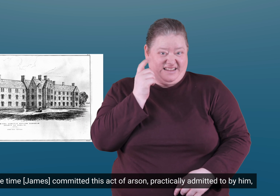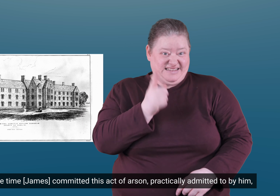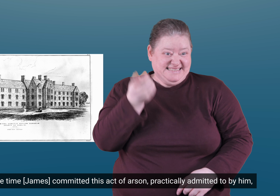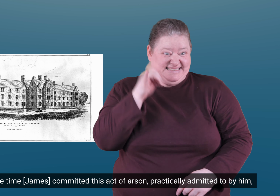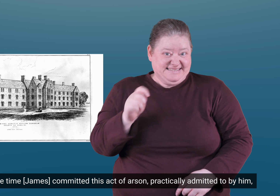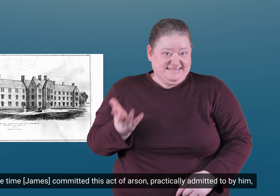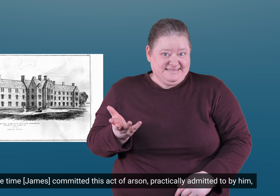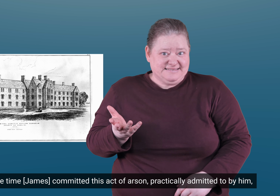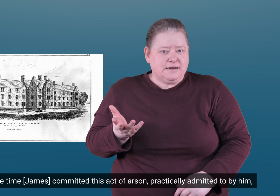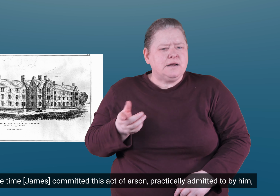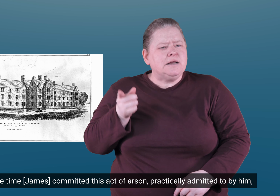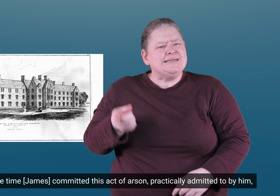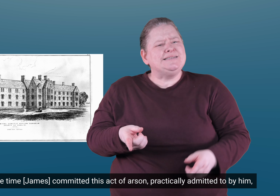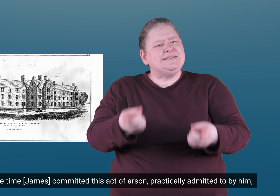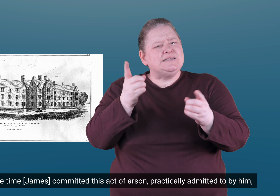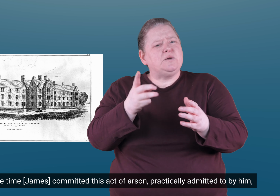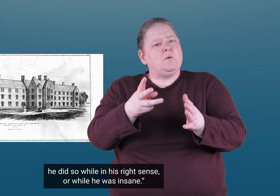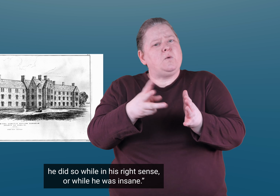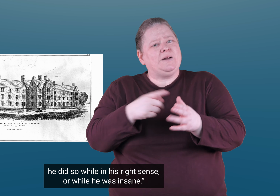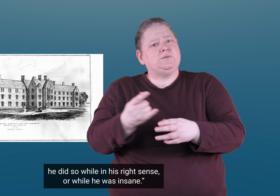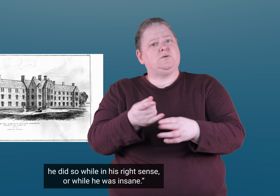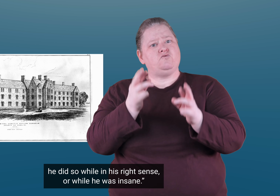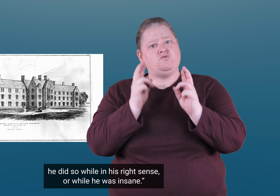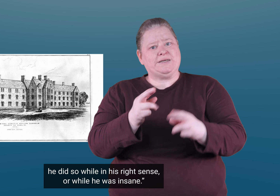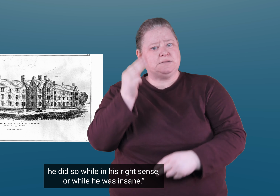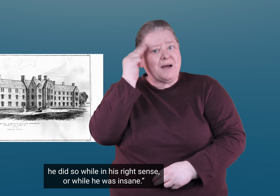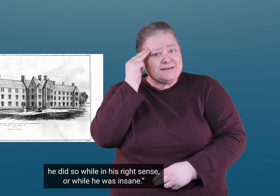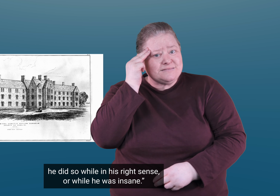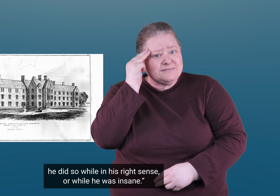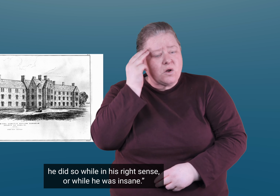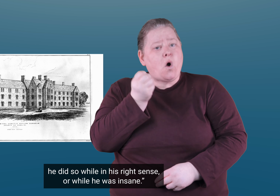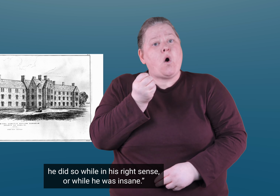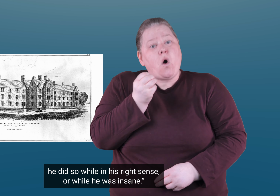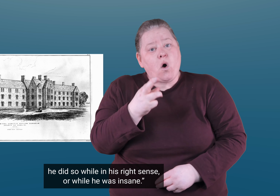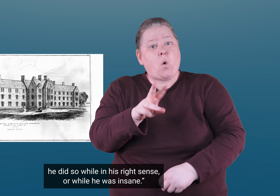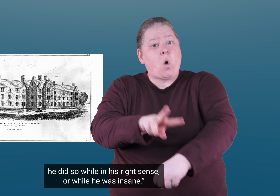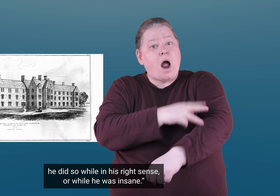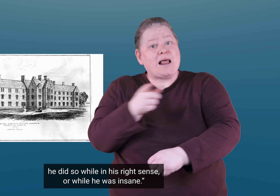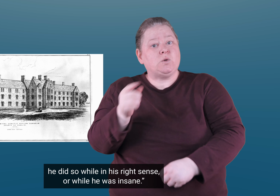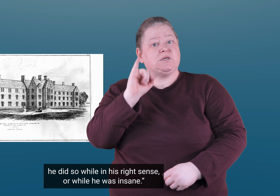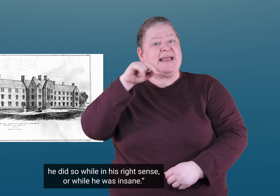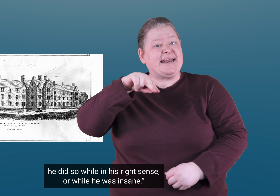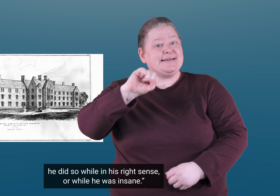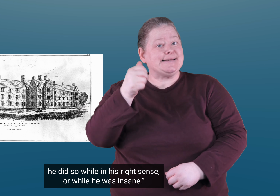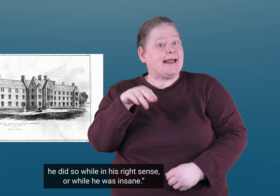practically admitted to by him, he did so while in his right sense, or while he was insane.